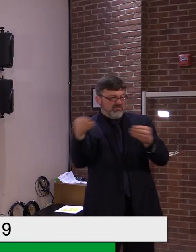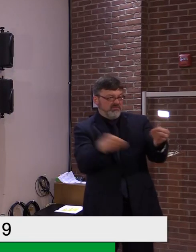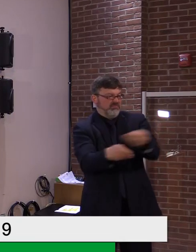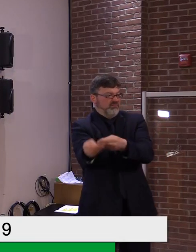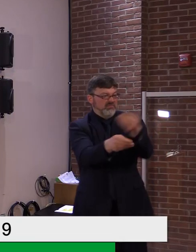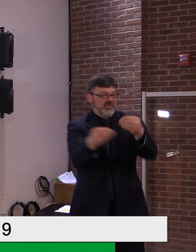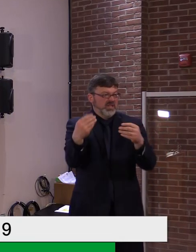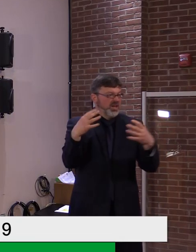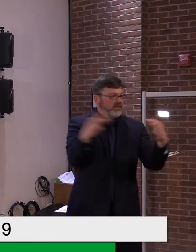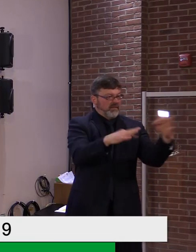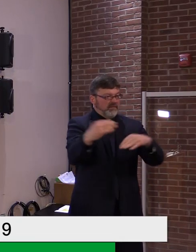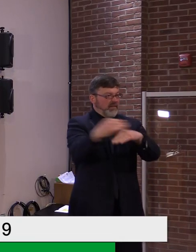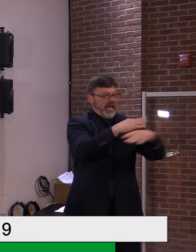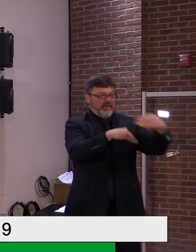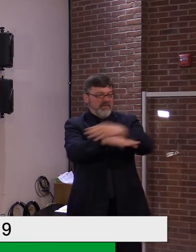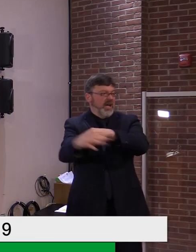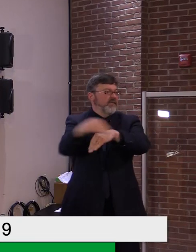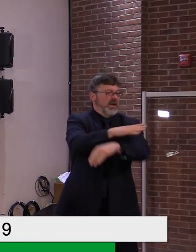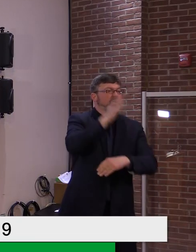getting vaccinated.